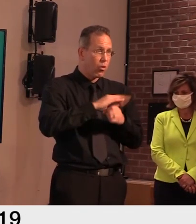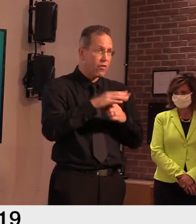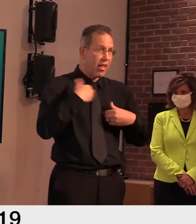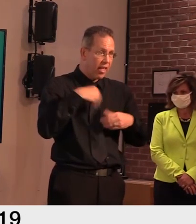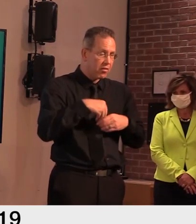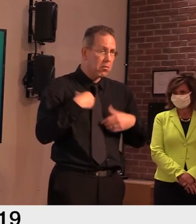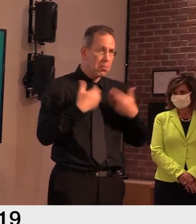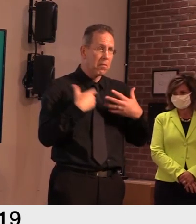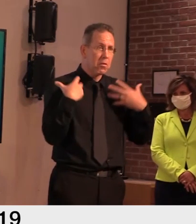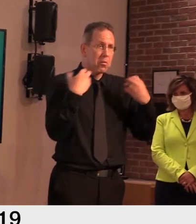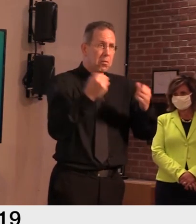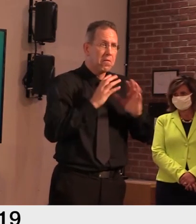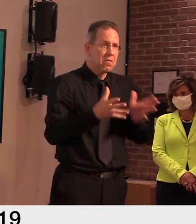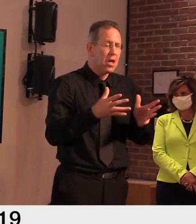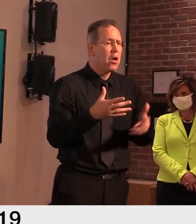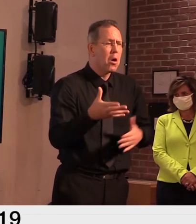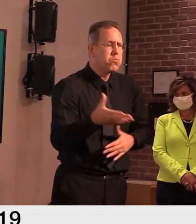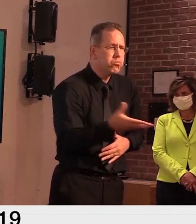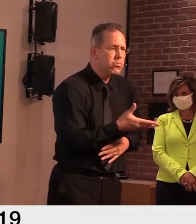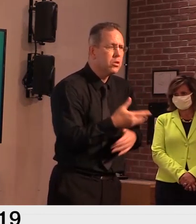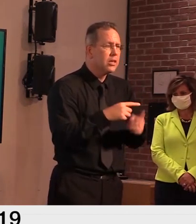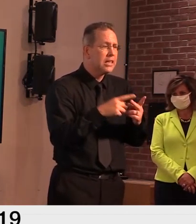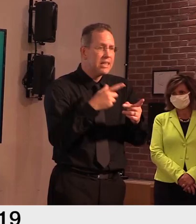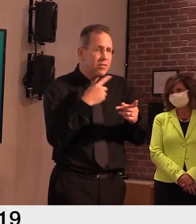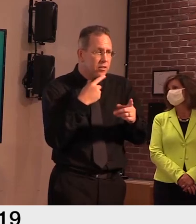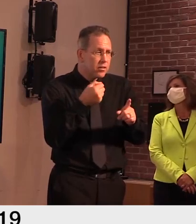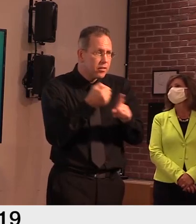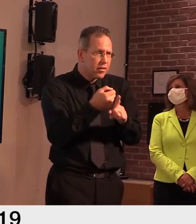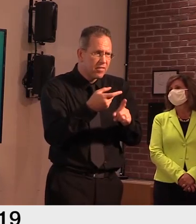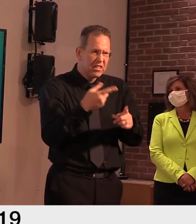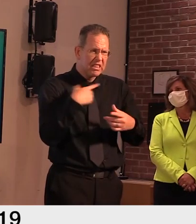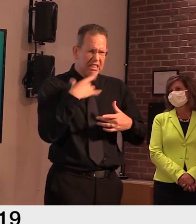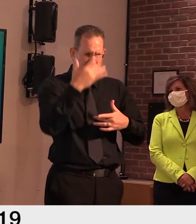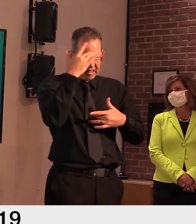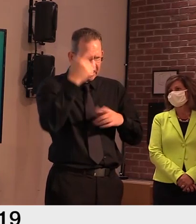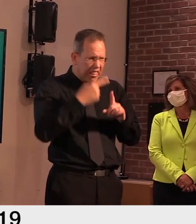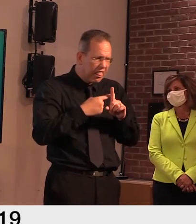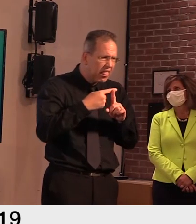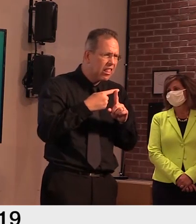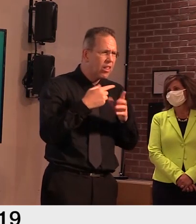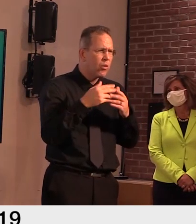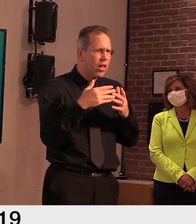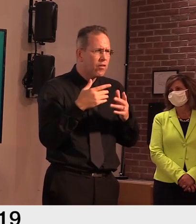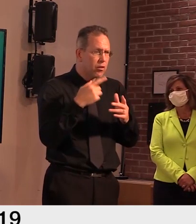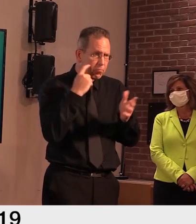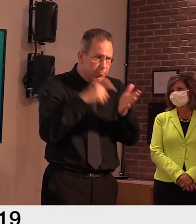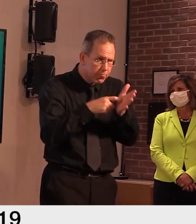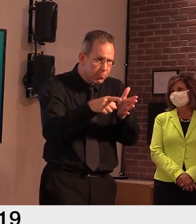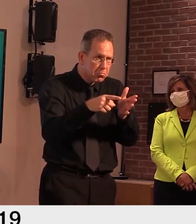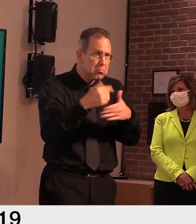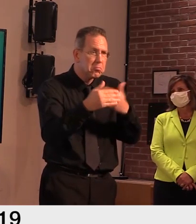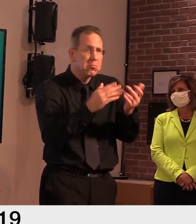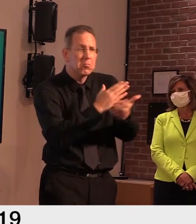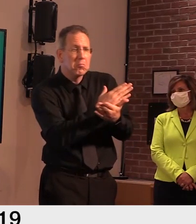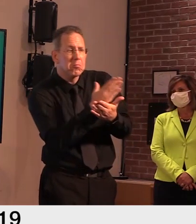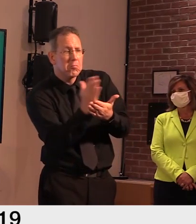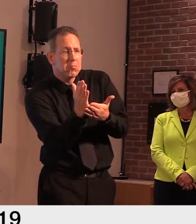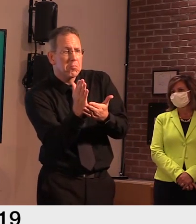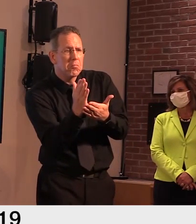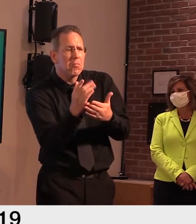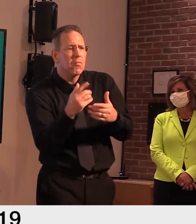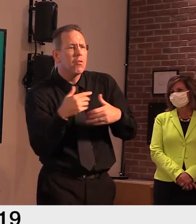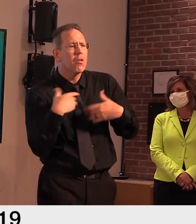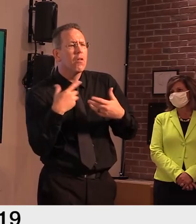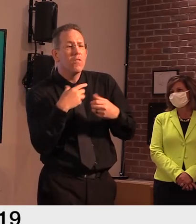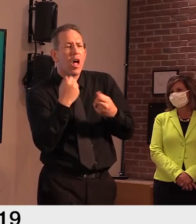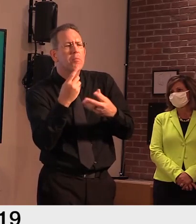that can be utilized. Some of them have to do with the amount of time you've been free of